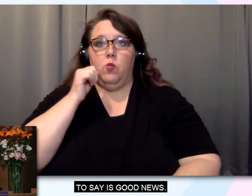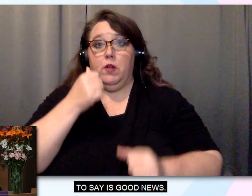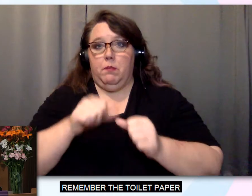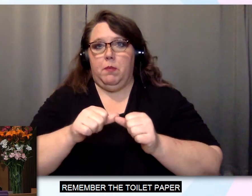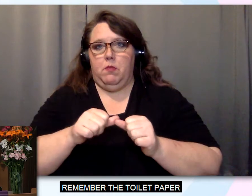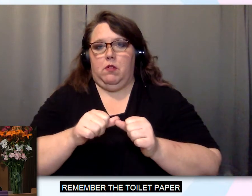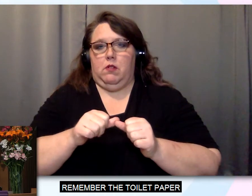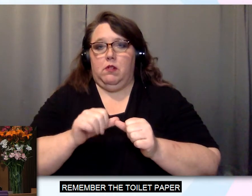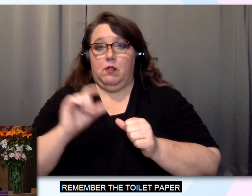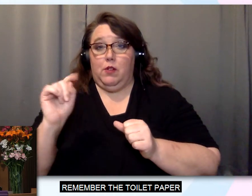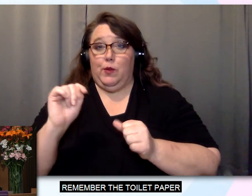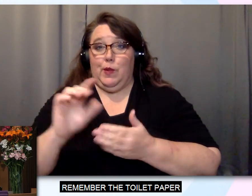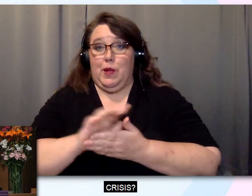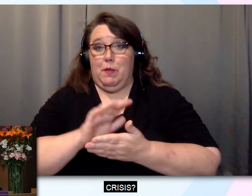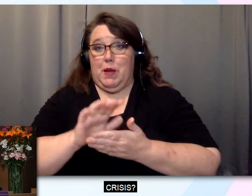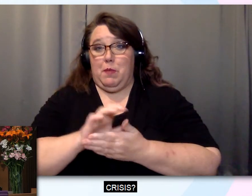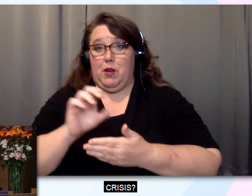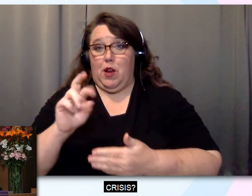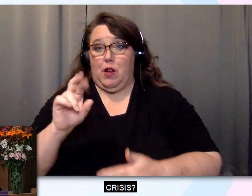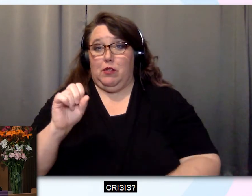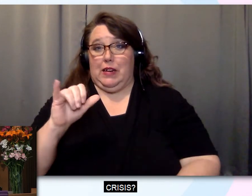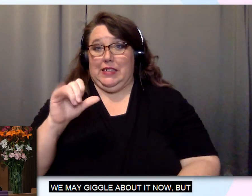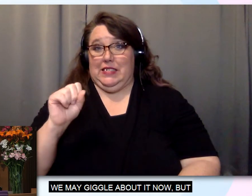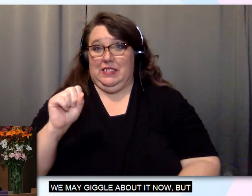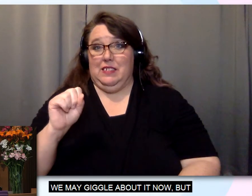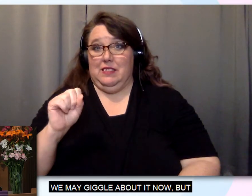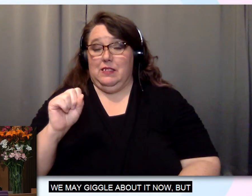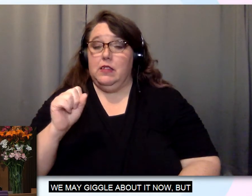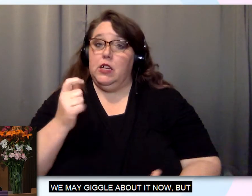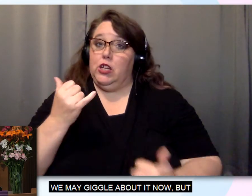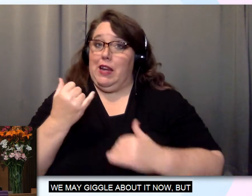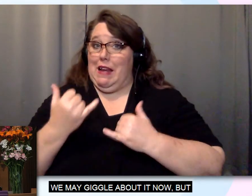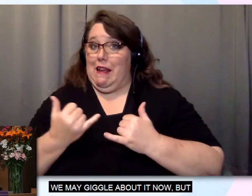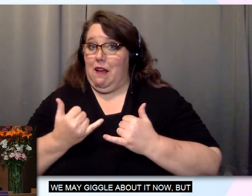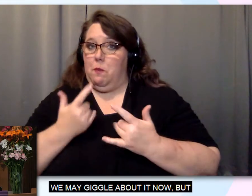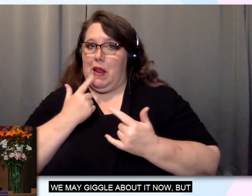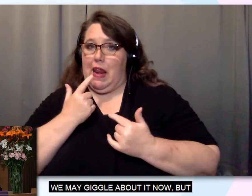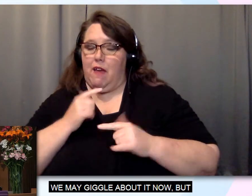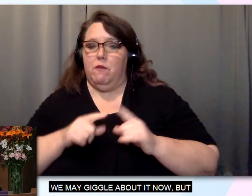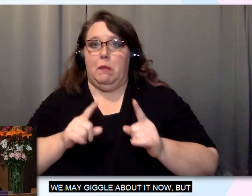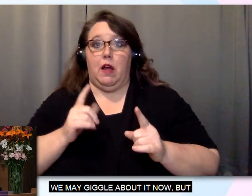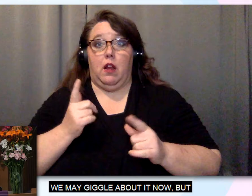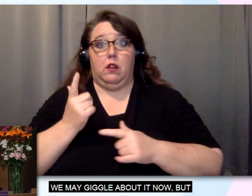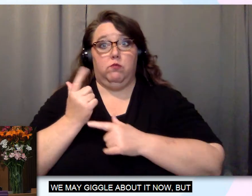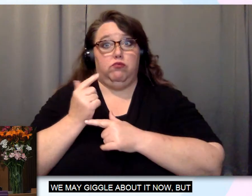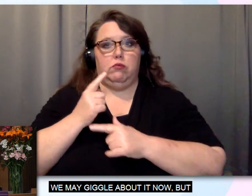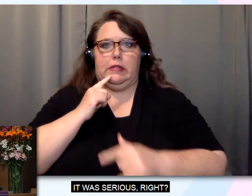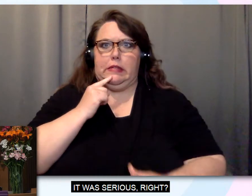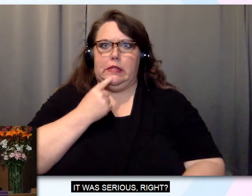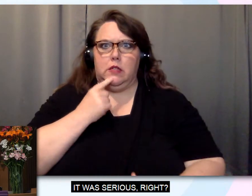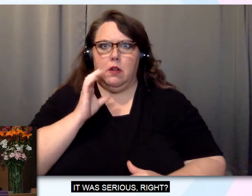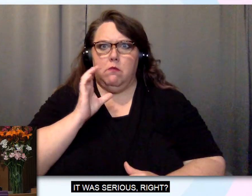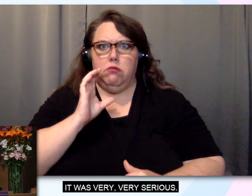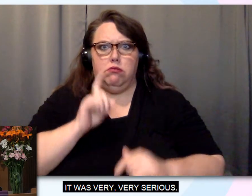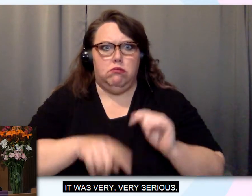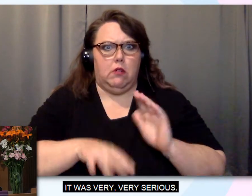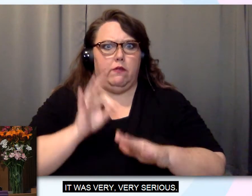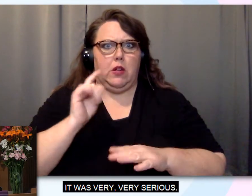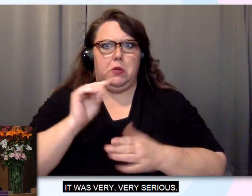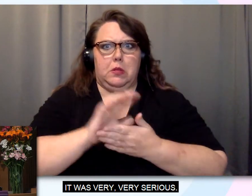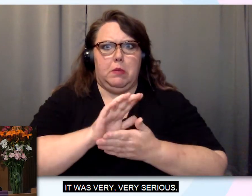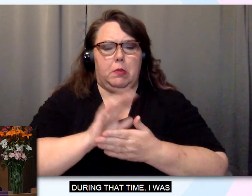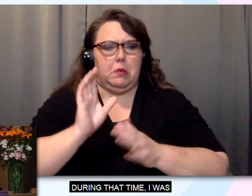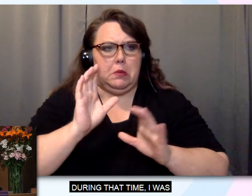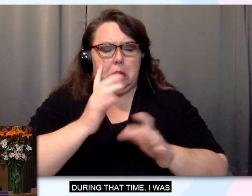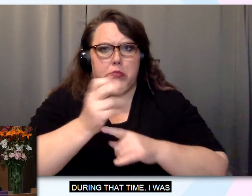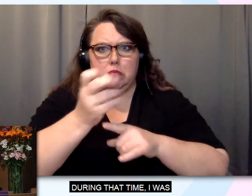the toilet paper crisis? We may giggle about it now, but it was serious, right? It was very, very